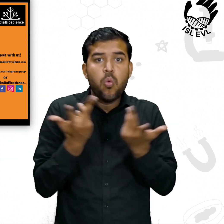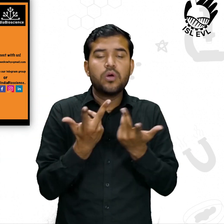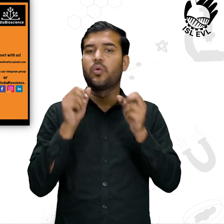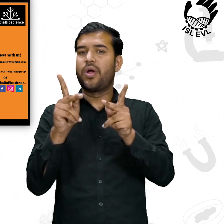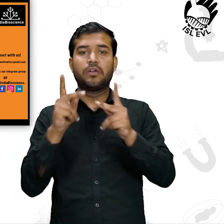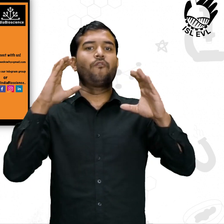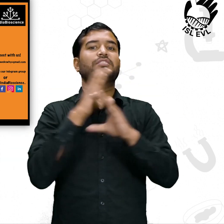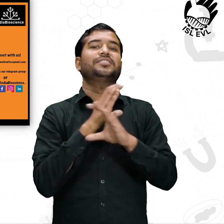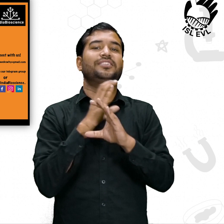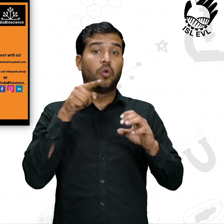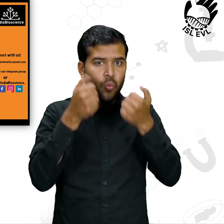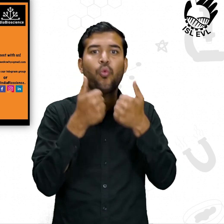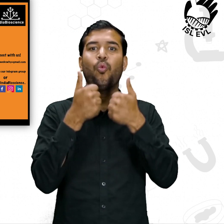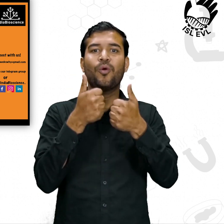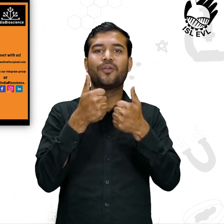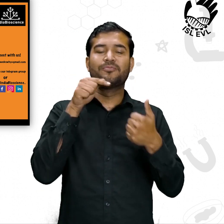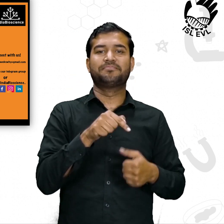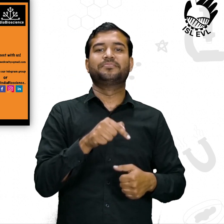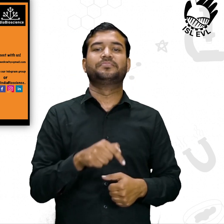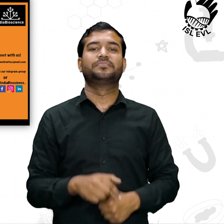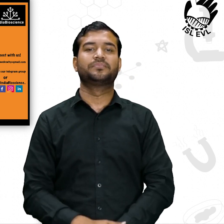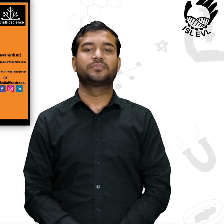Having confusion is a nice thing to have.